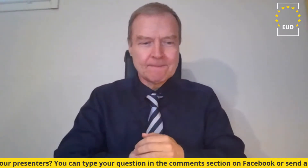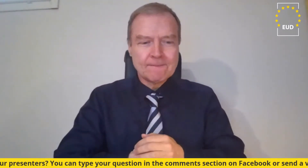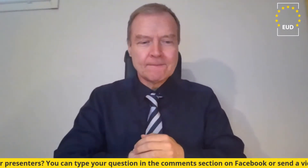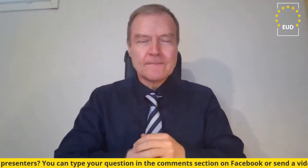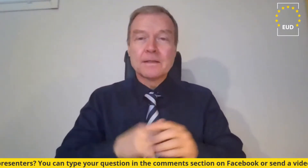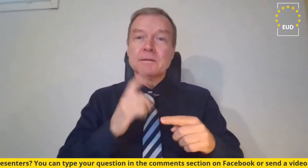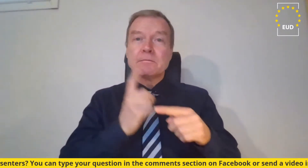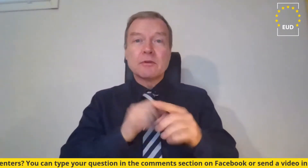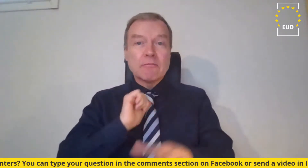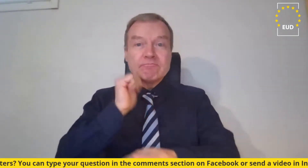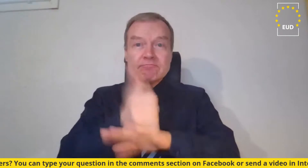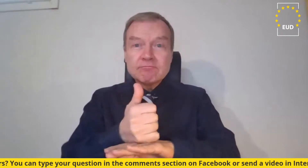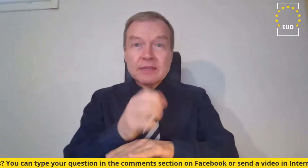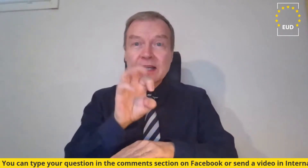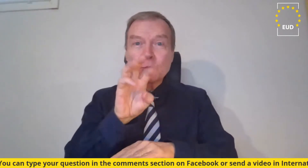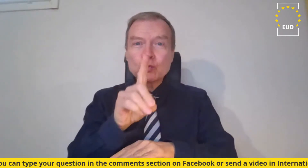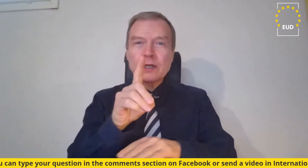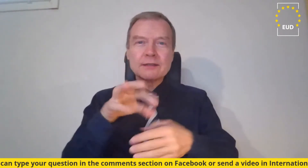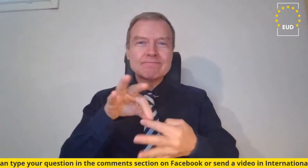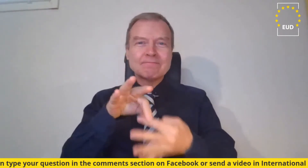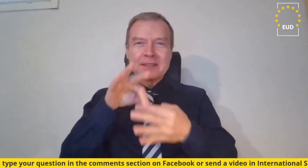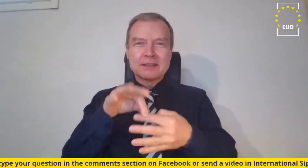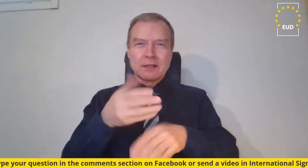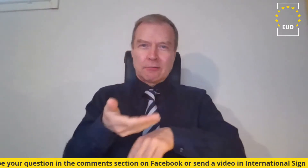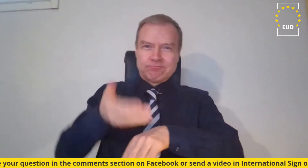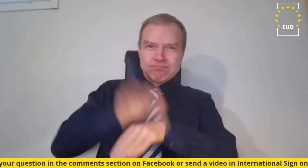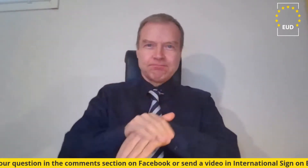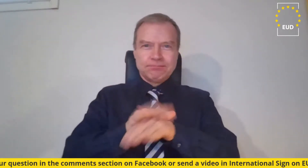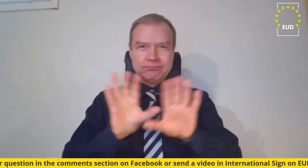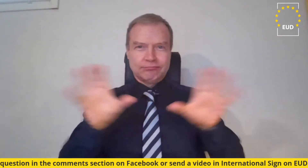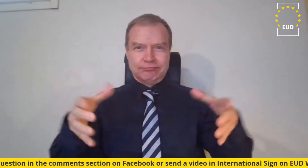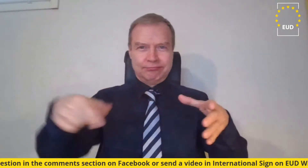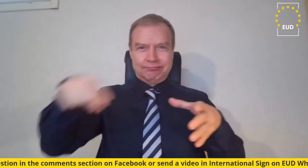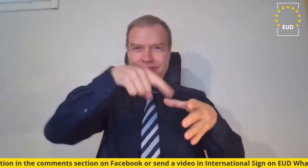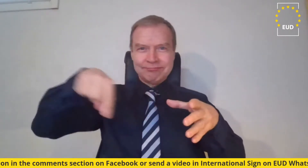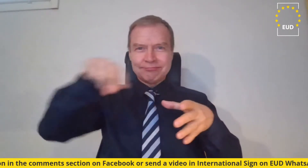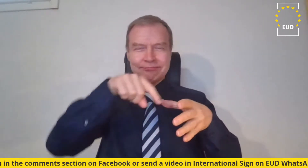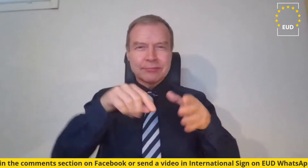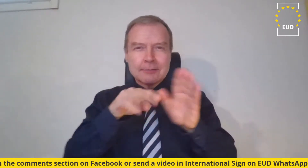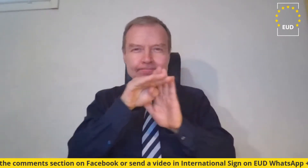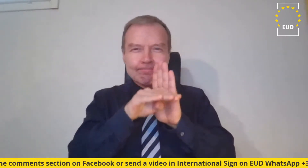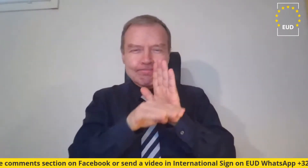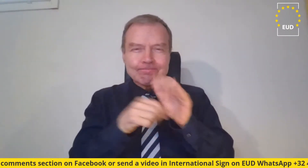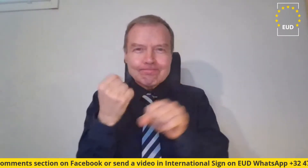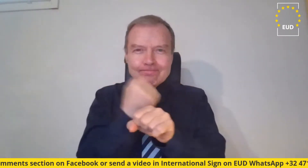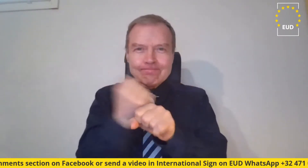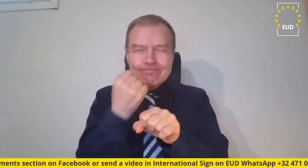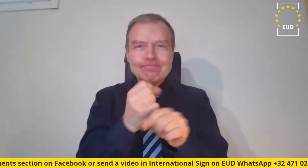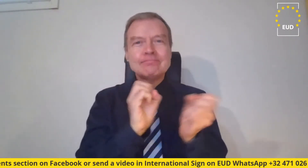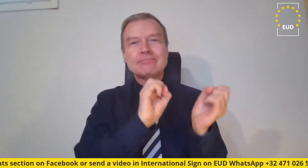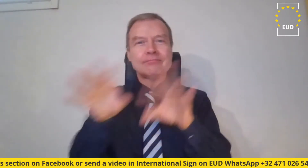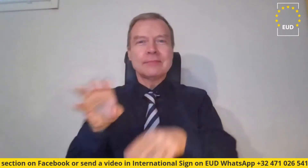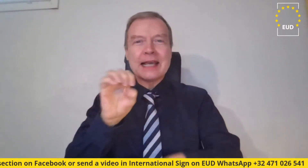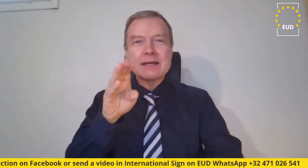and that you emphasize the need to establish minimum standards for the sizing of interpreters on